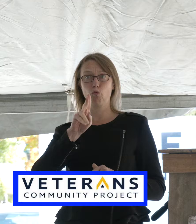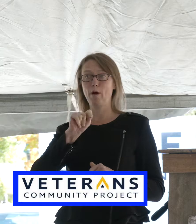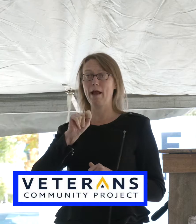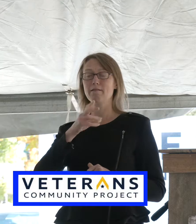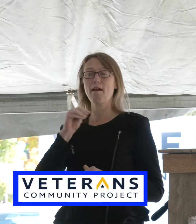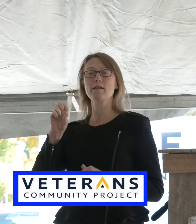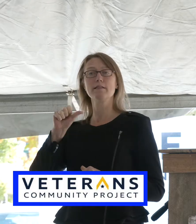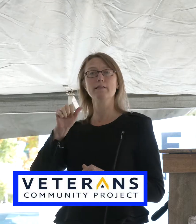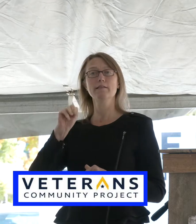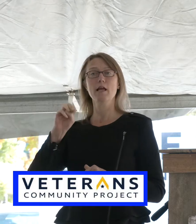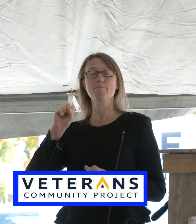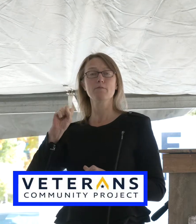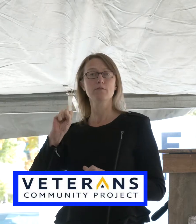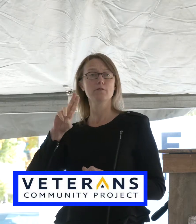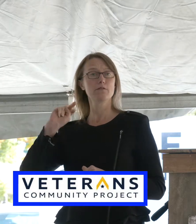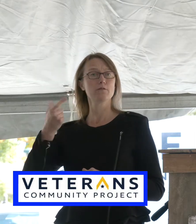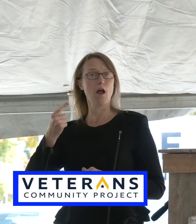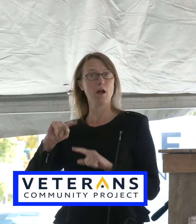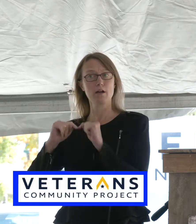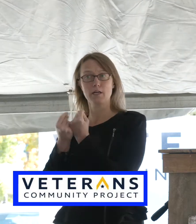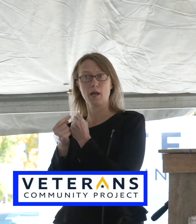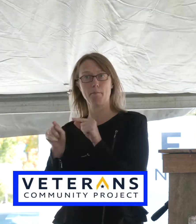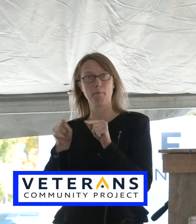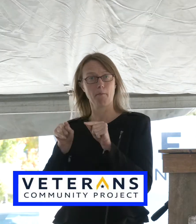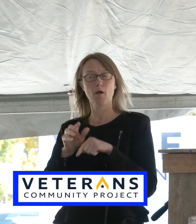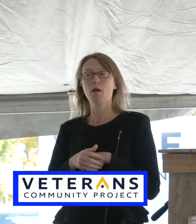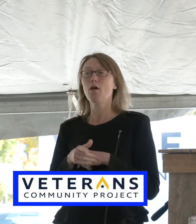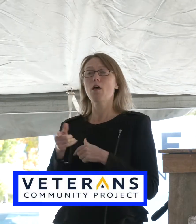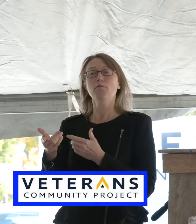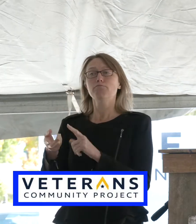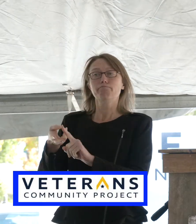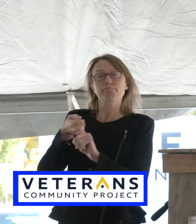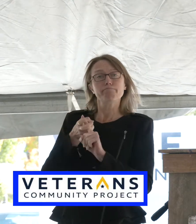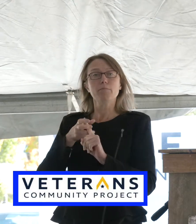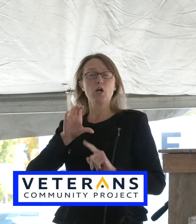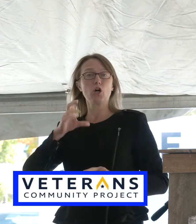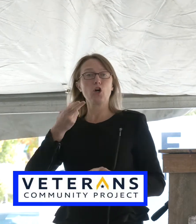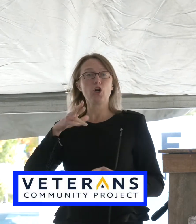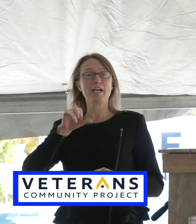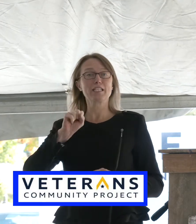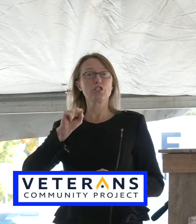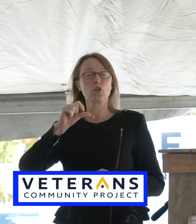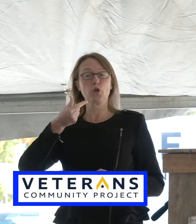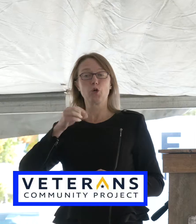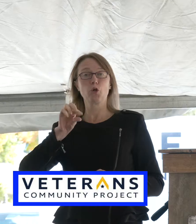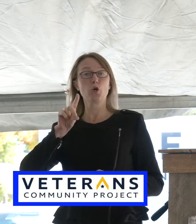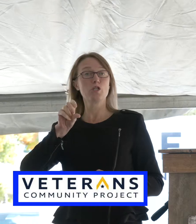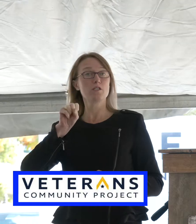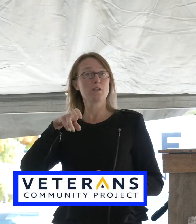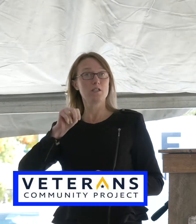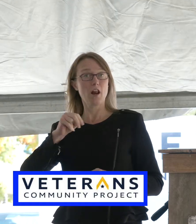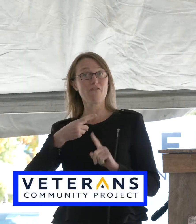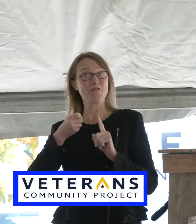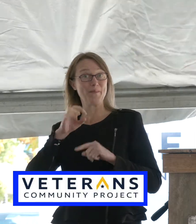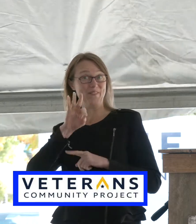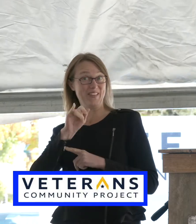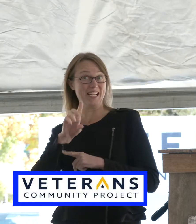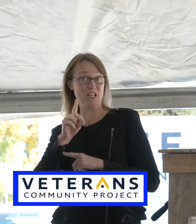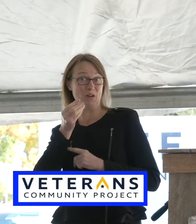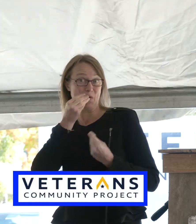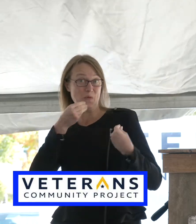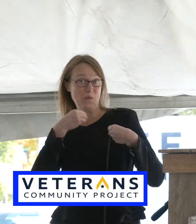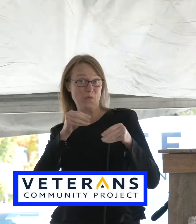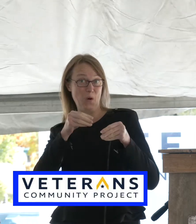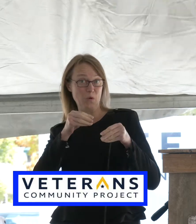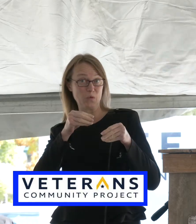today. So this doesn't get done without them. They enlisted the help of Chris Goodson from the Field Grocery Group and All Things St. Louis. Chris was good